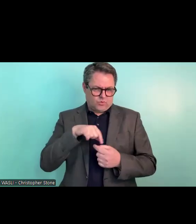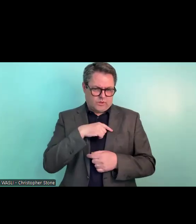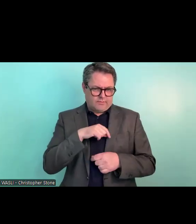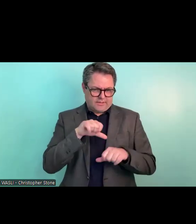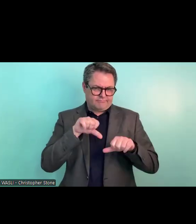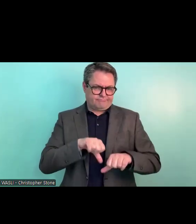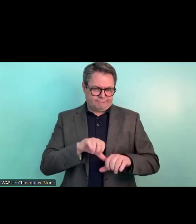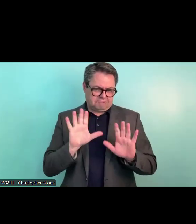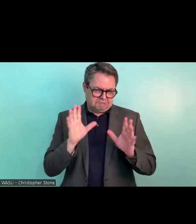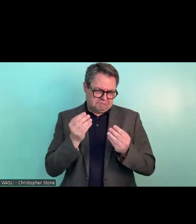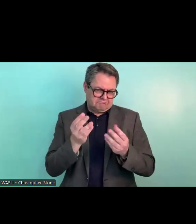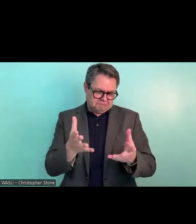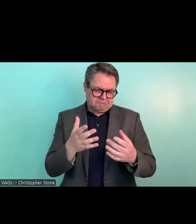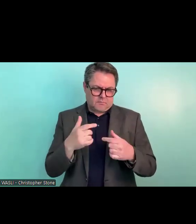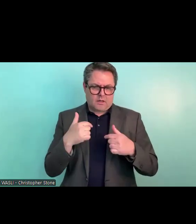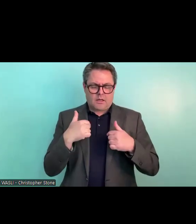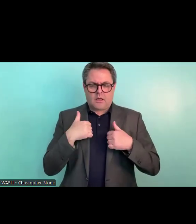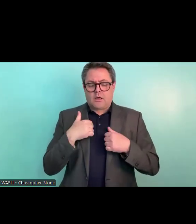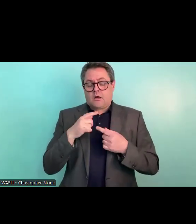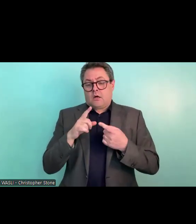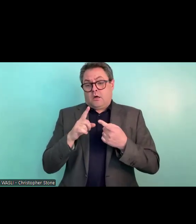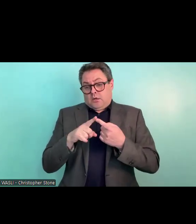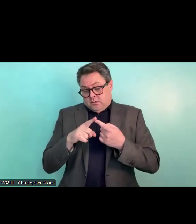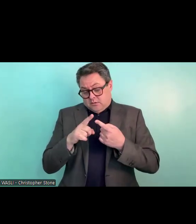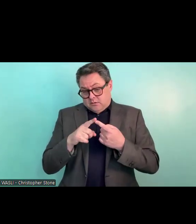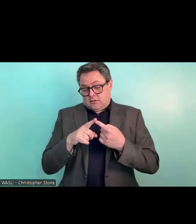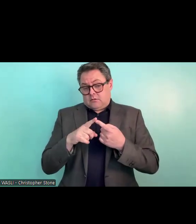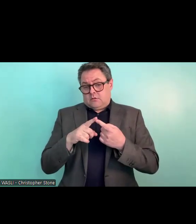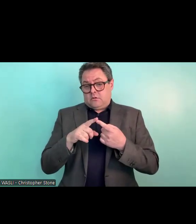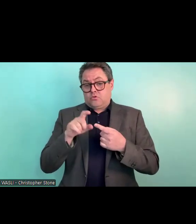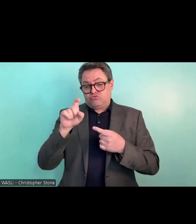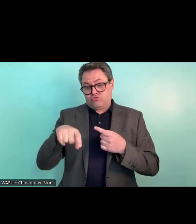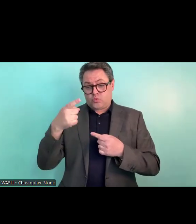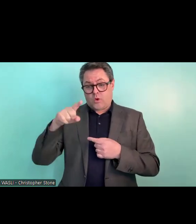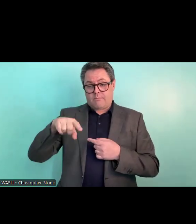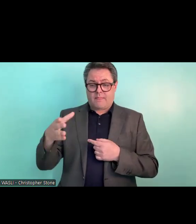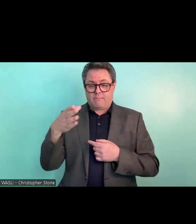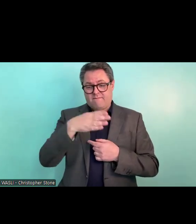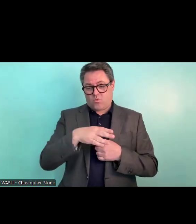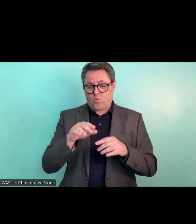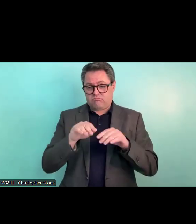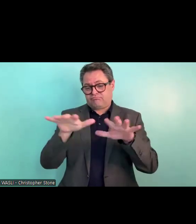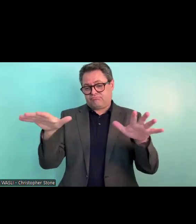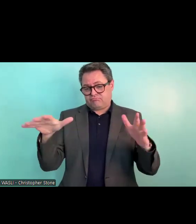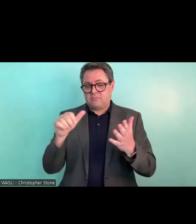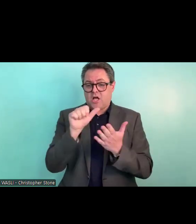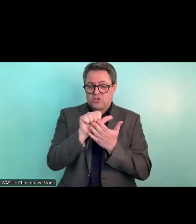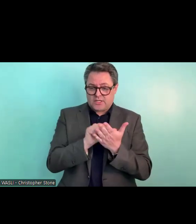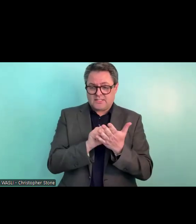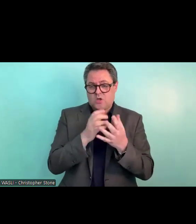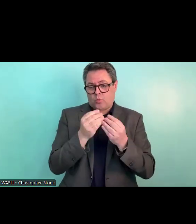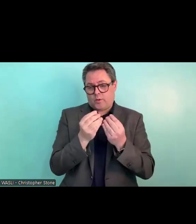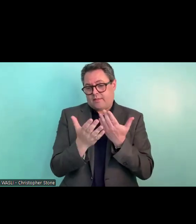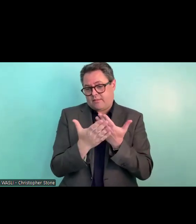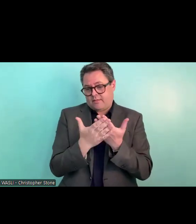I am aware that they were sent out somewhat late this year, so apologies for that. It should be that they